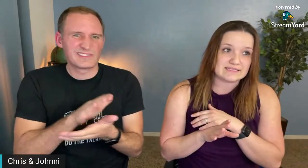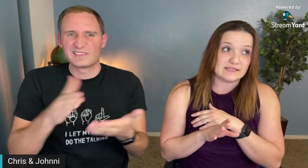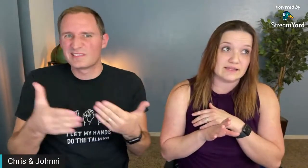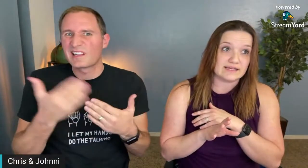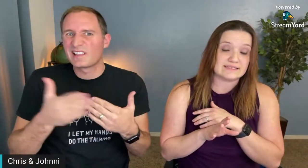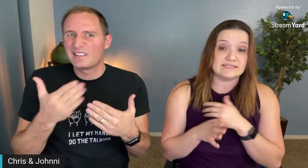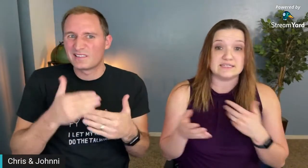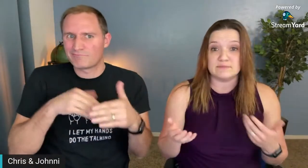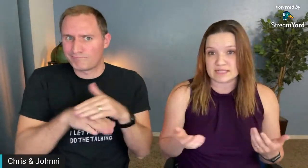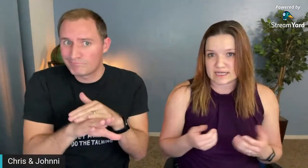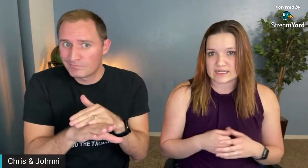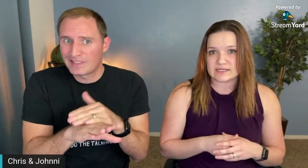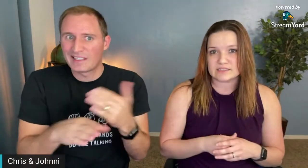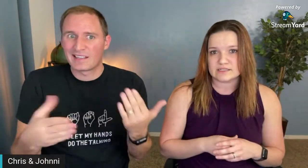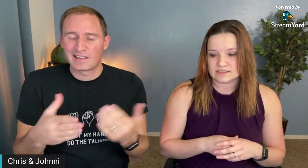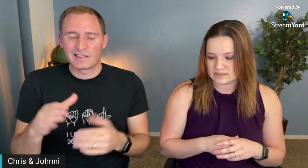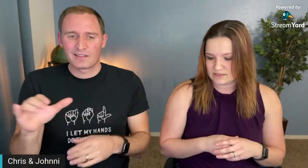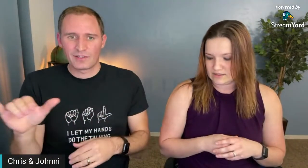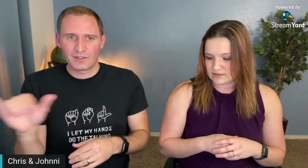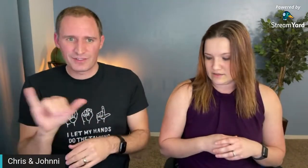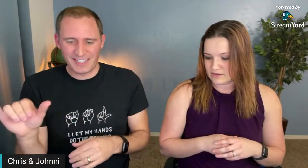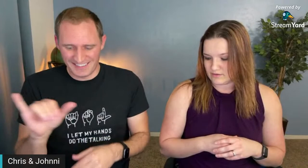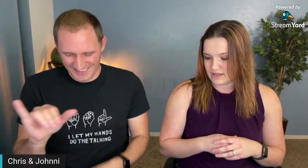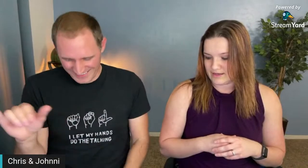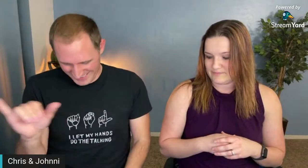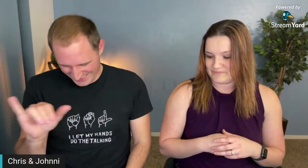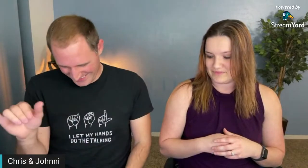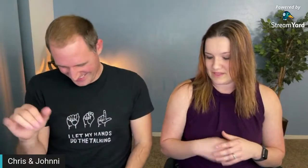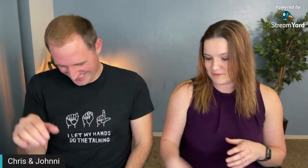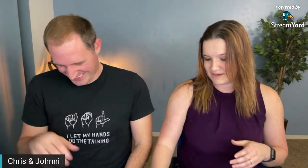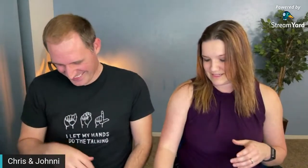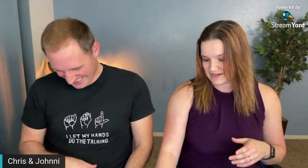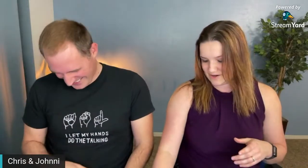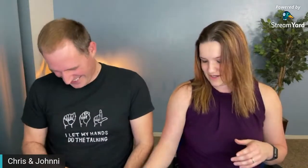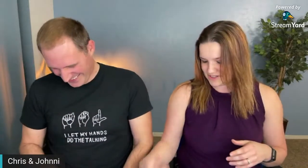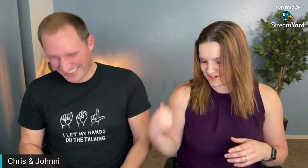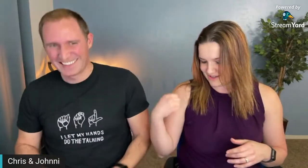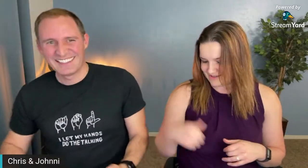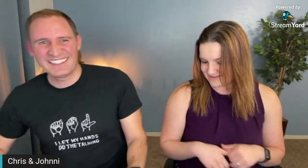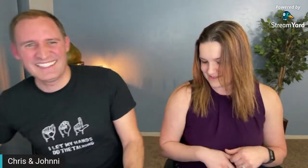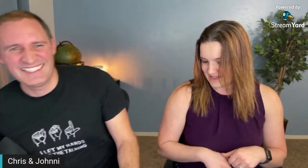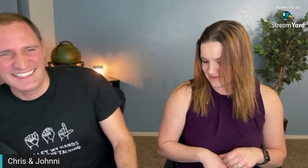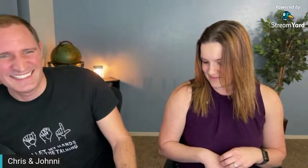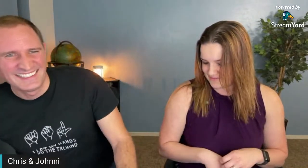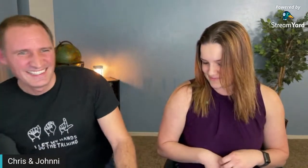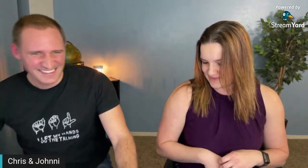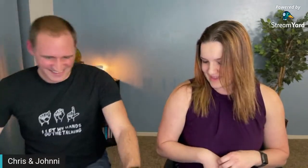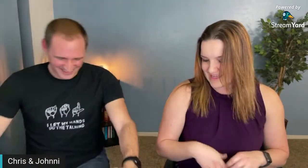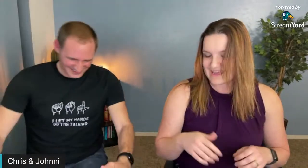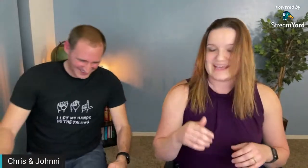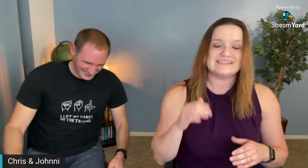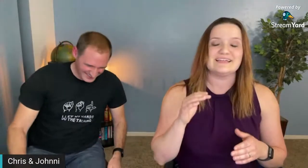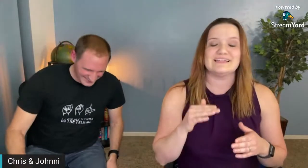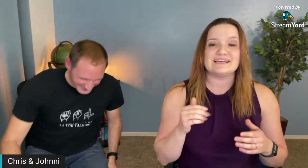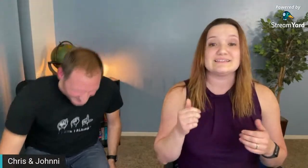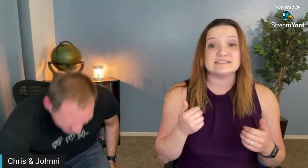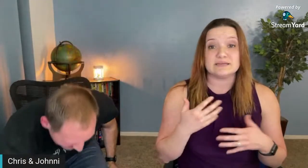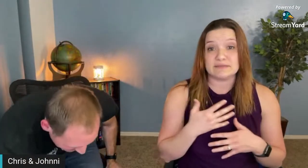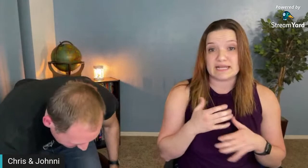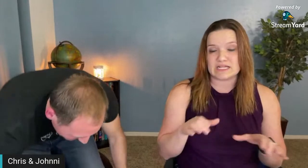the less intimidating. Okay, you want to take her and Charlie to the other room? Sure. It's the less intimidating